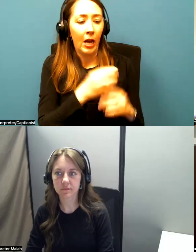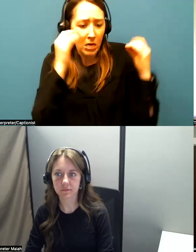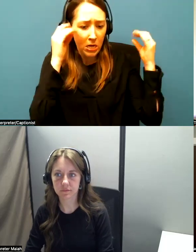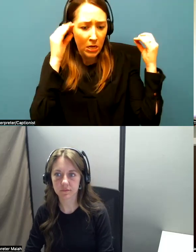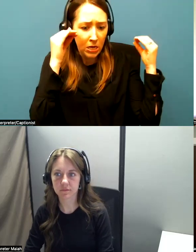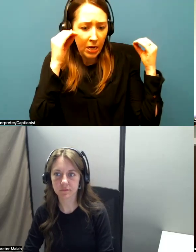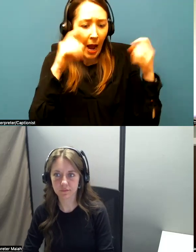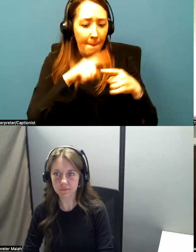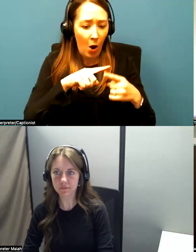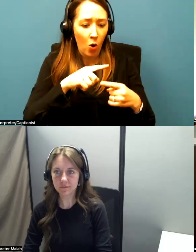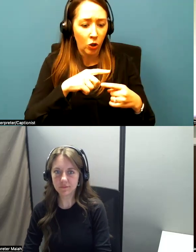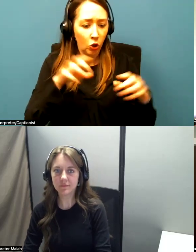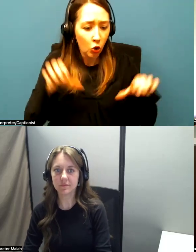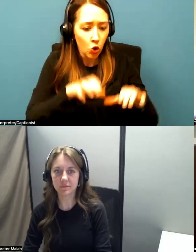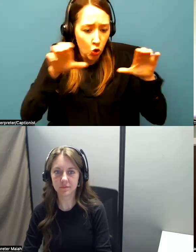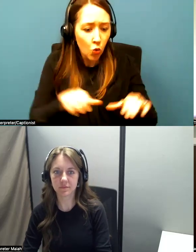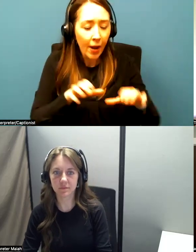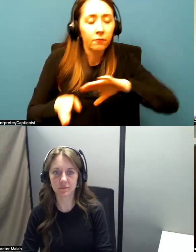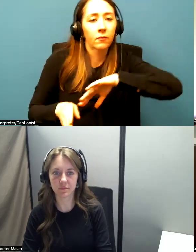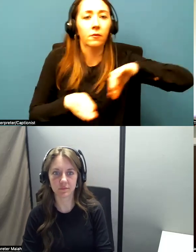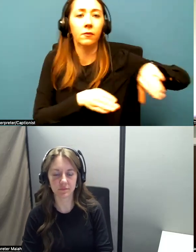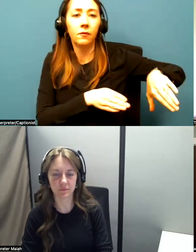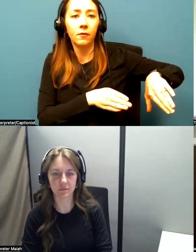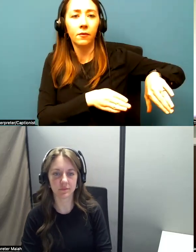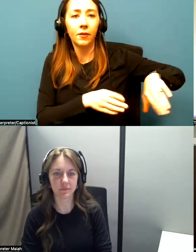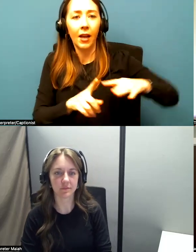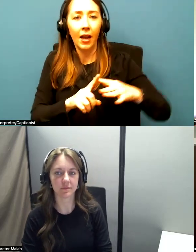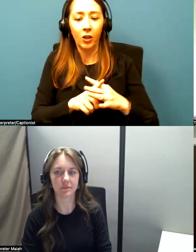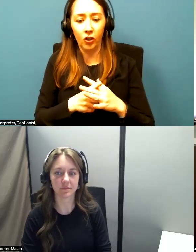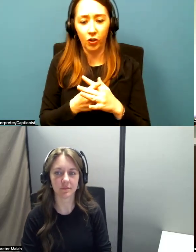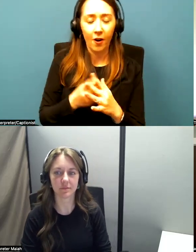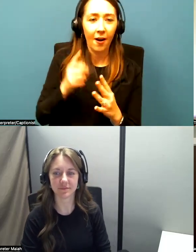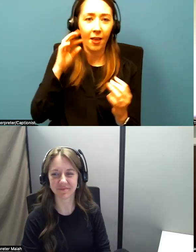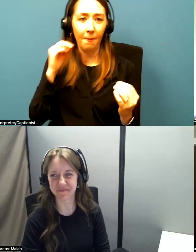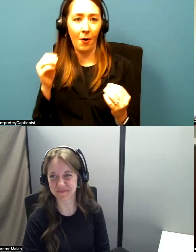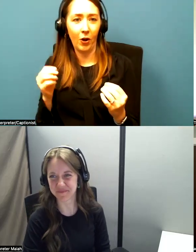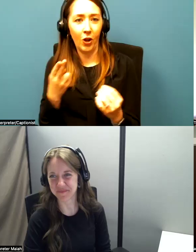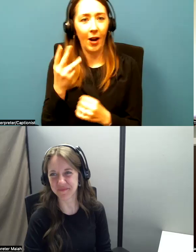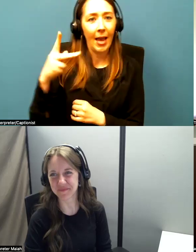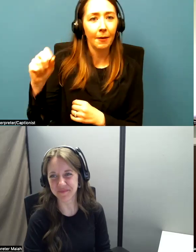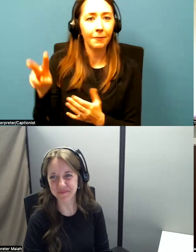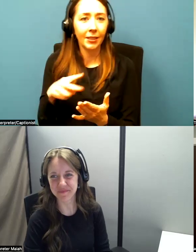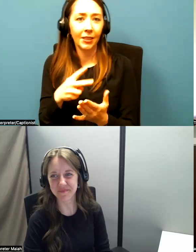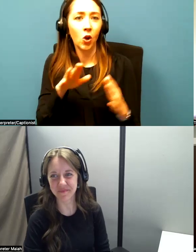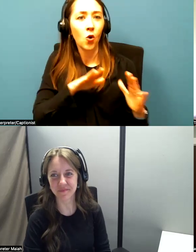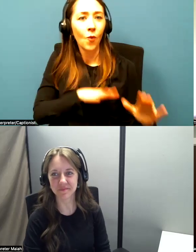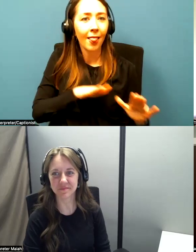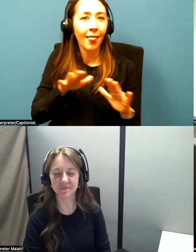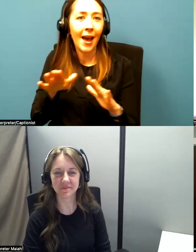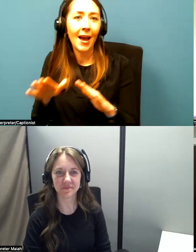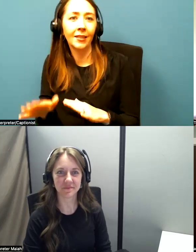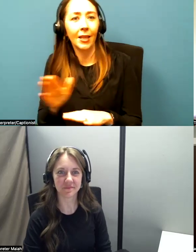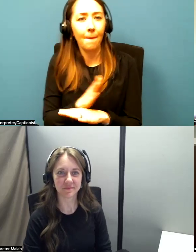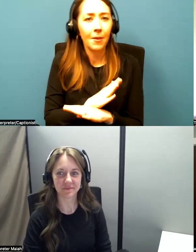about productivity and start, kind of moving with our hips, and relaxing and listening to the music